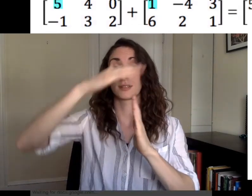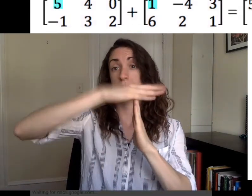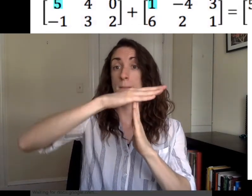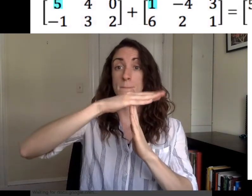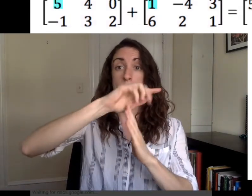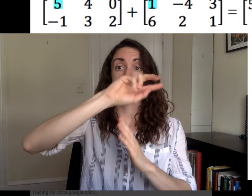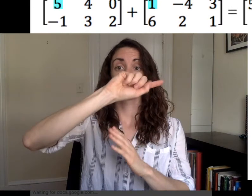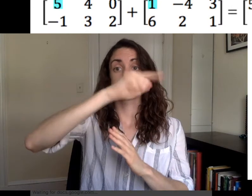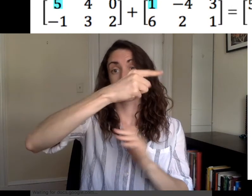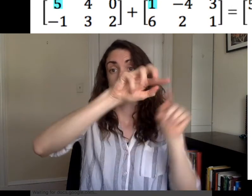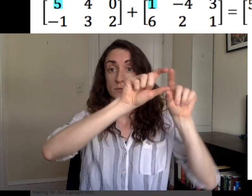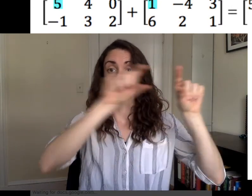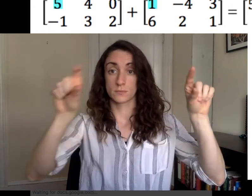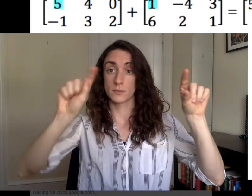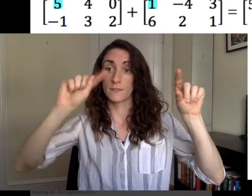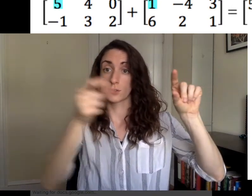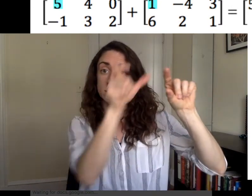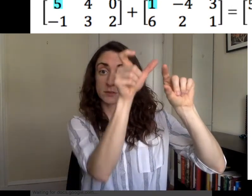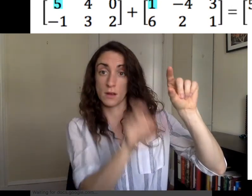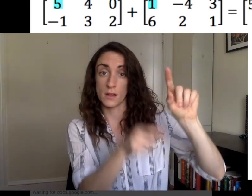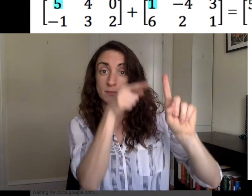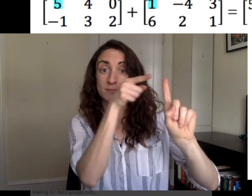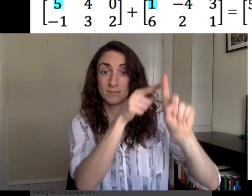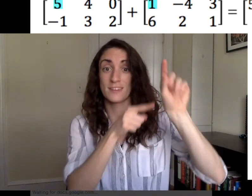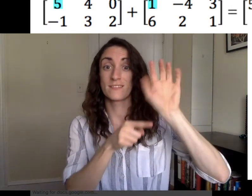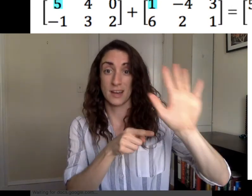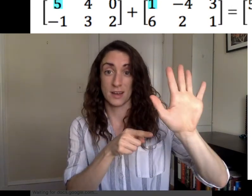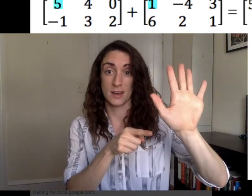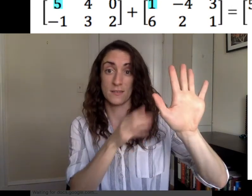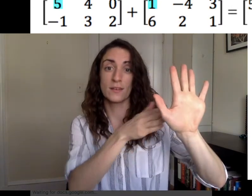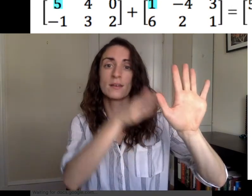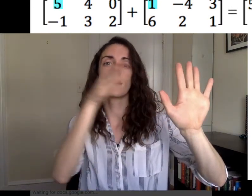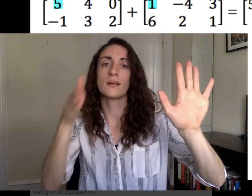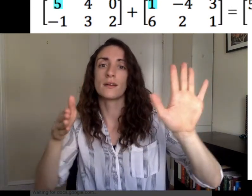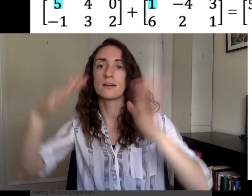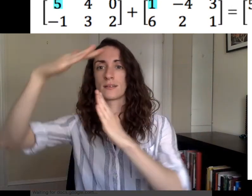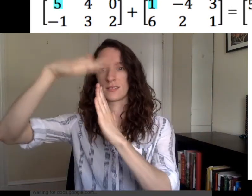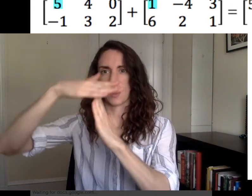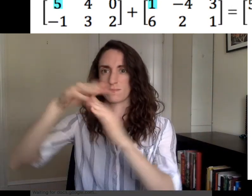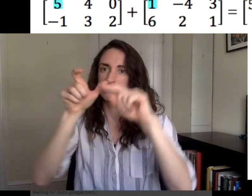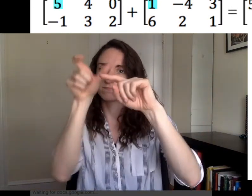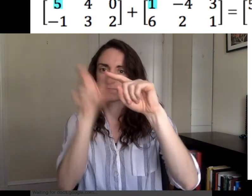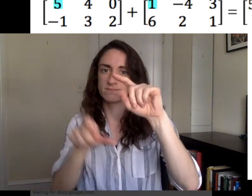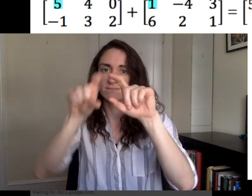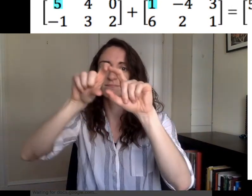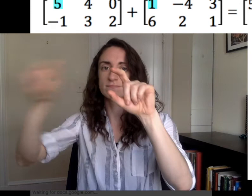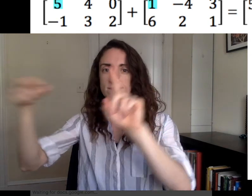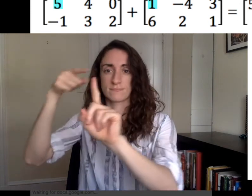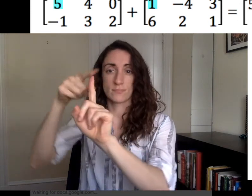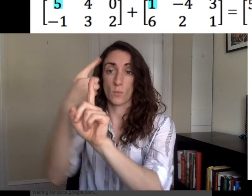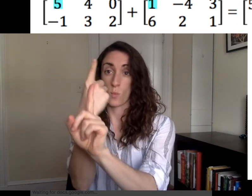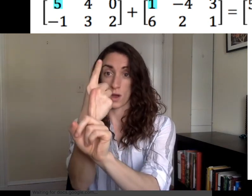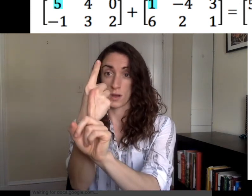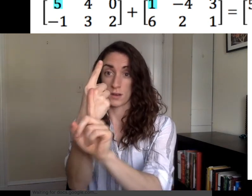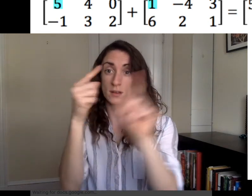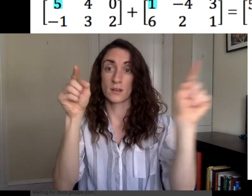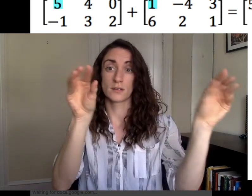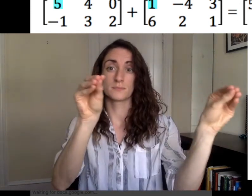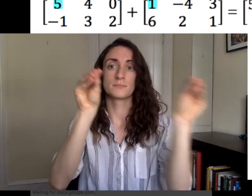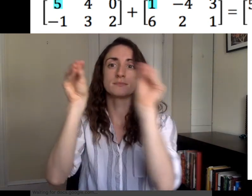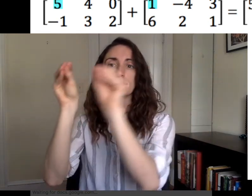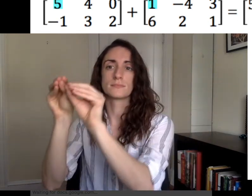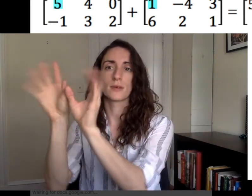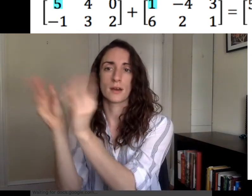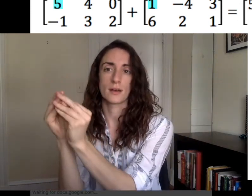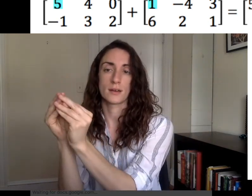So for example, you can see these highlighted in blue elements. The first row and first column of each matrix. We've got a 5 and a 1, so